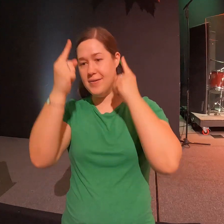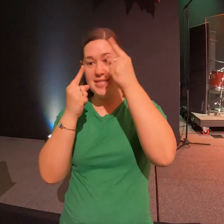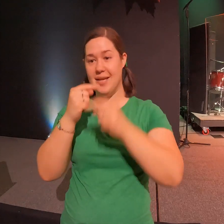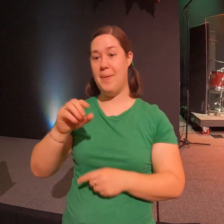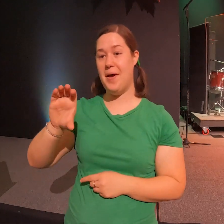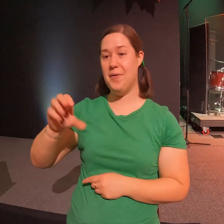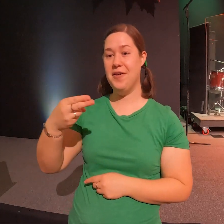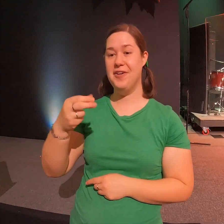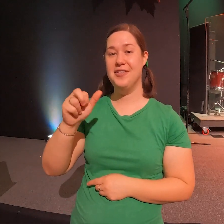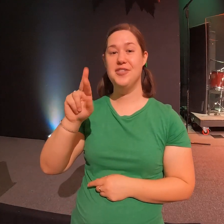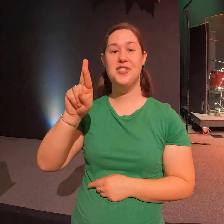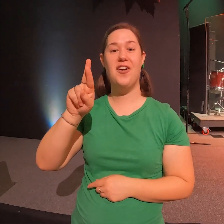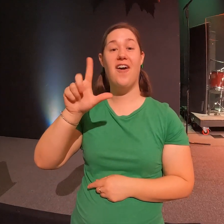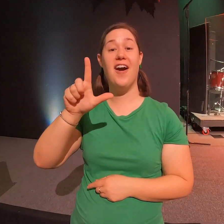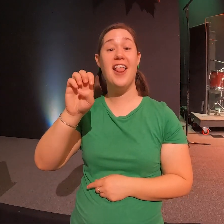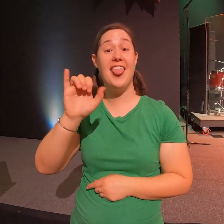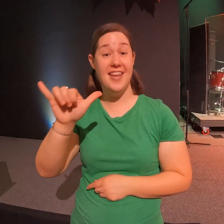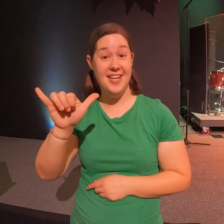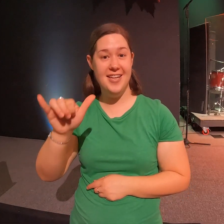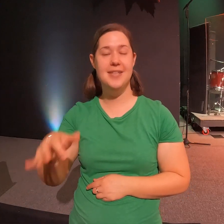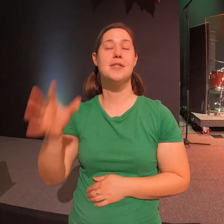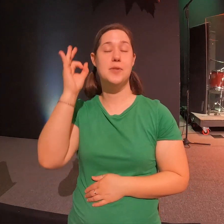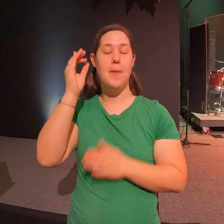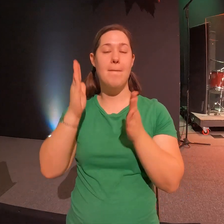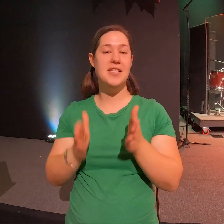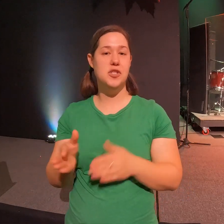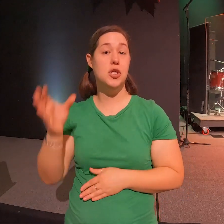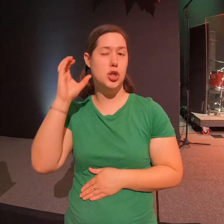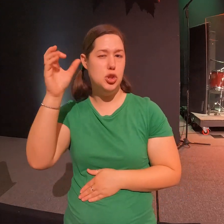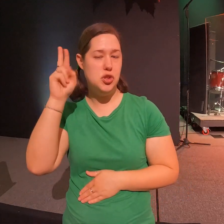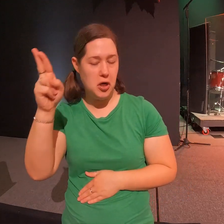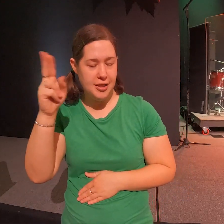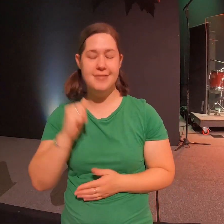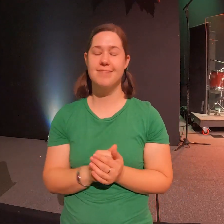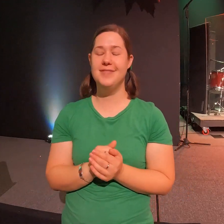that. God bless you, Charlie.